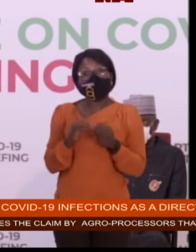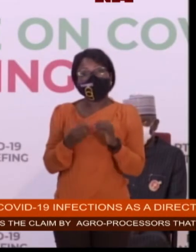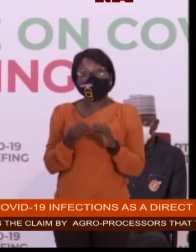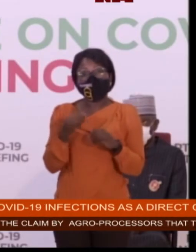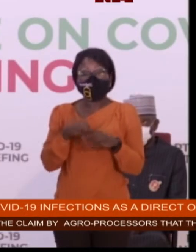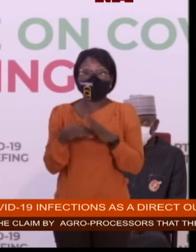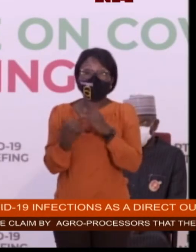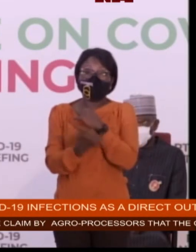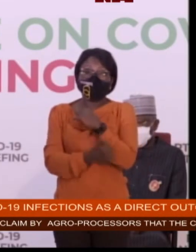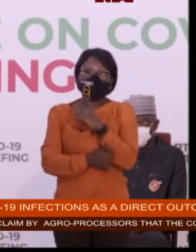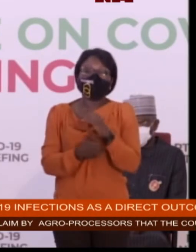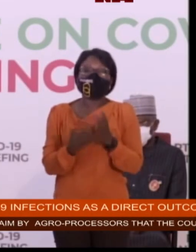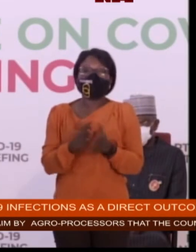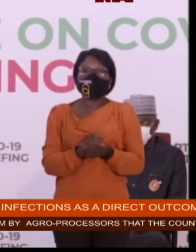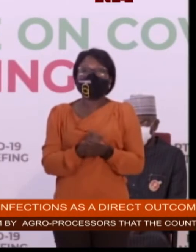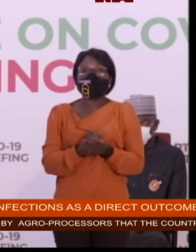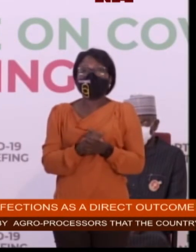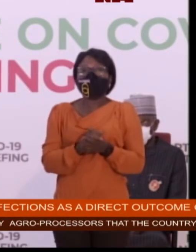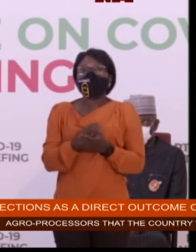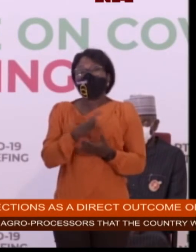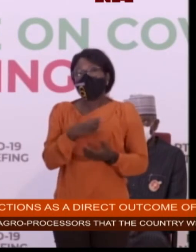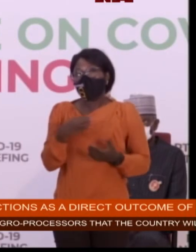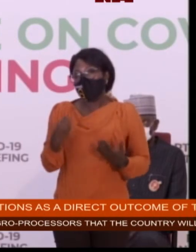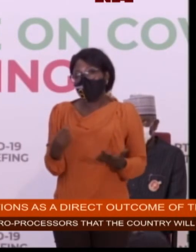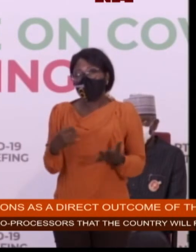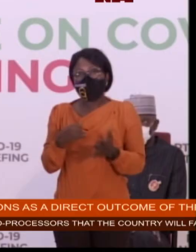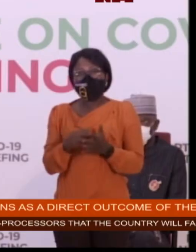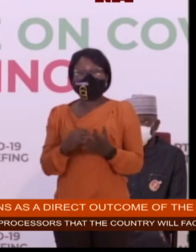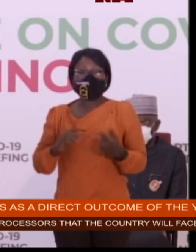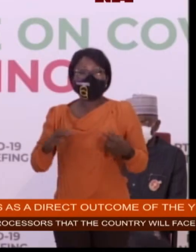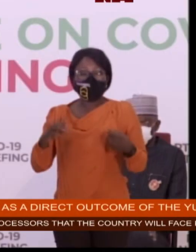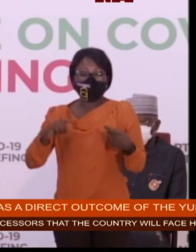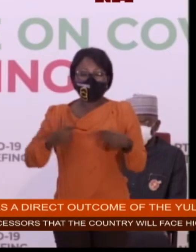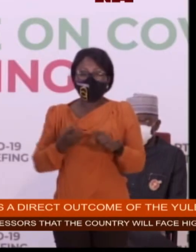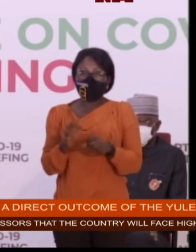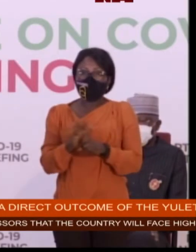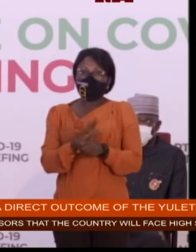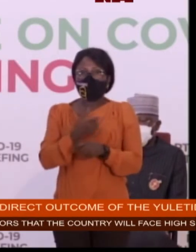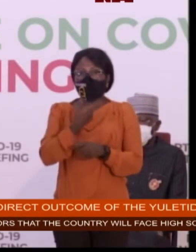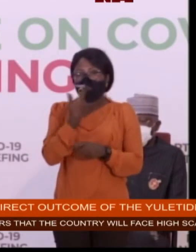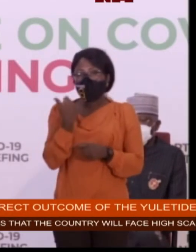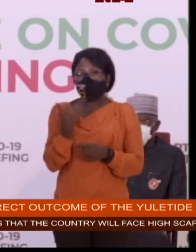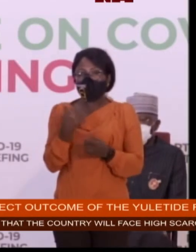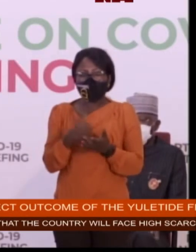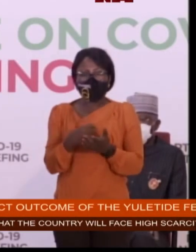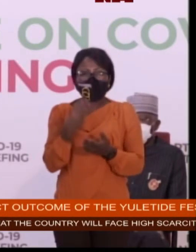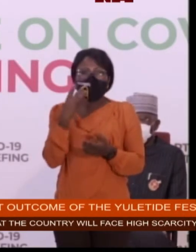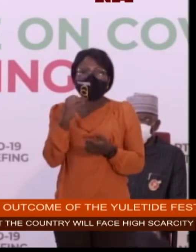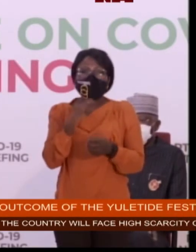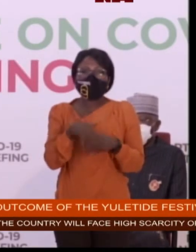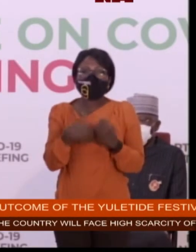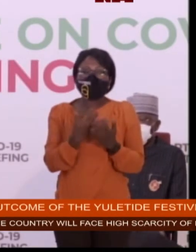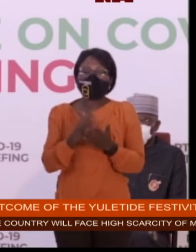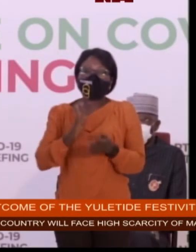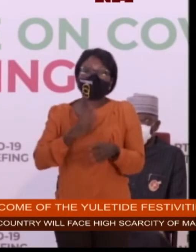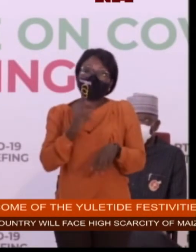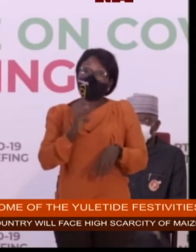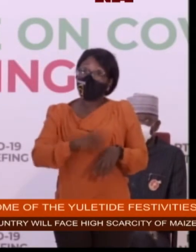matasa. Kusan kashi 60 daga cikin ma waɗanda suke kamuwa daga farkon wancan watan zuwa